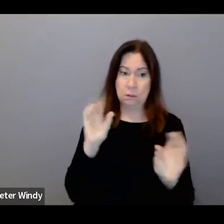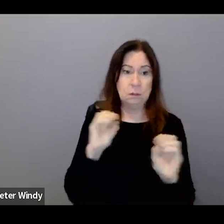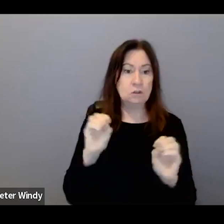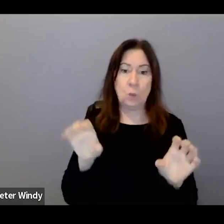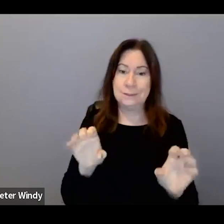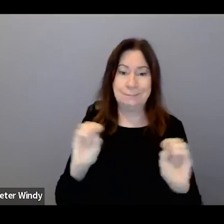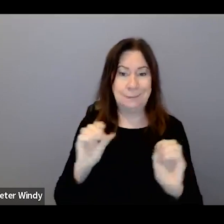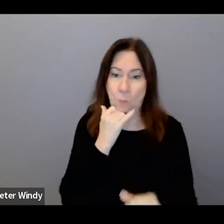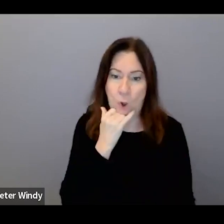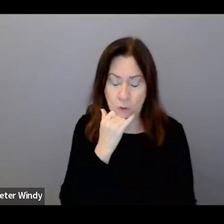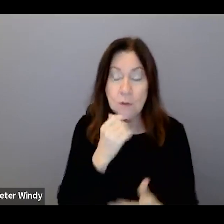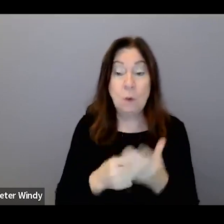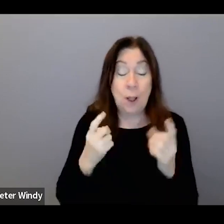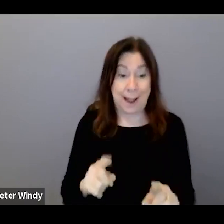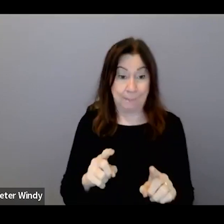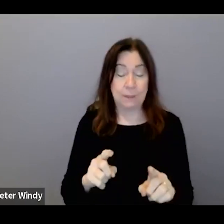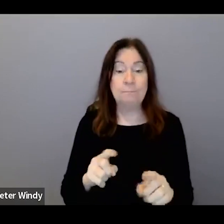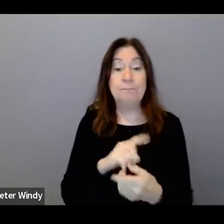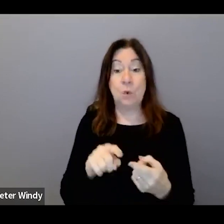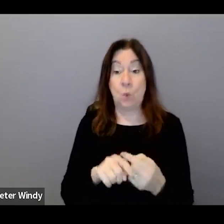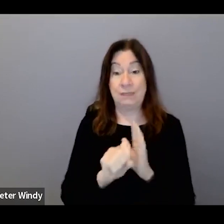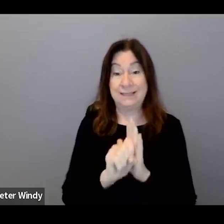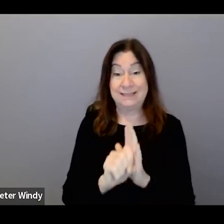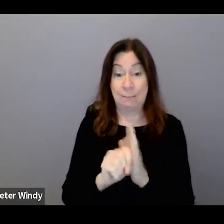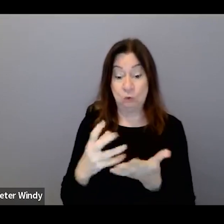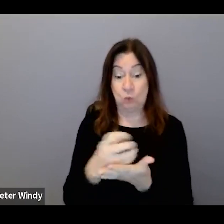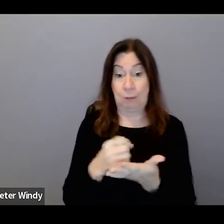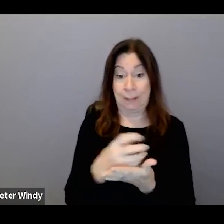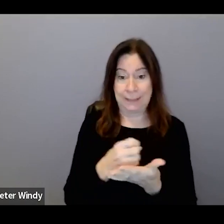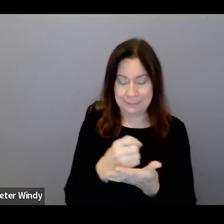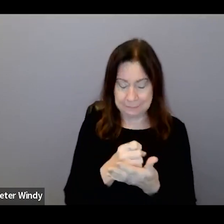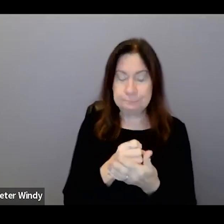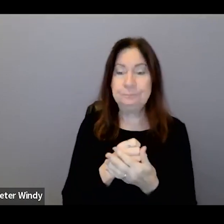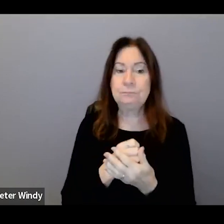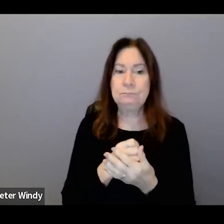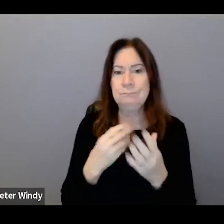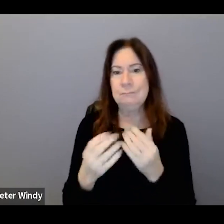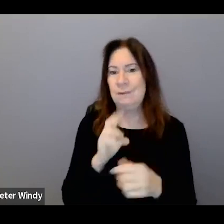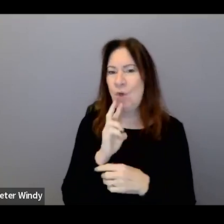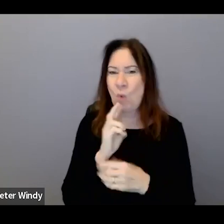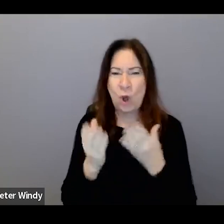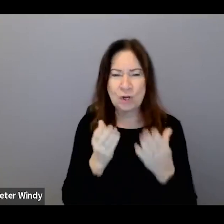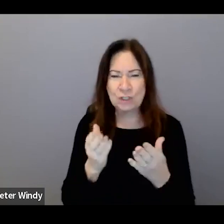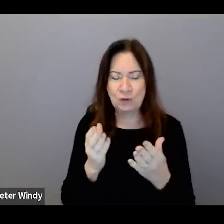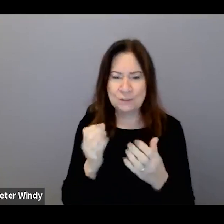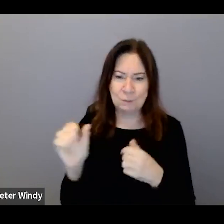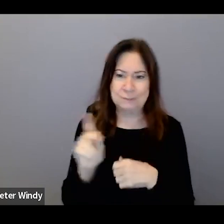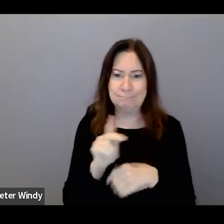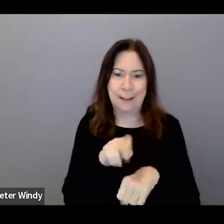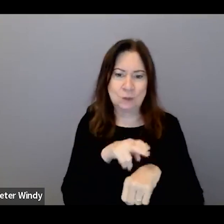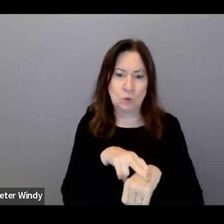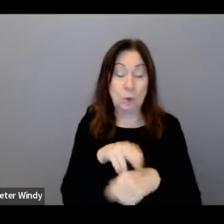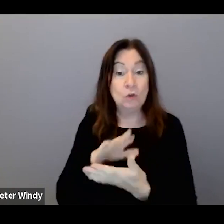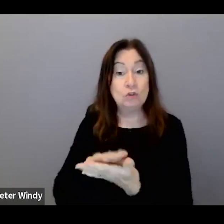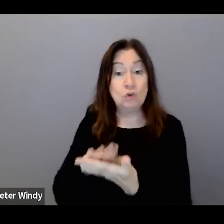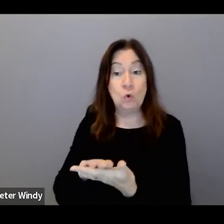anything wrong. What happened here is when these samples were collected, even though water service had returned, school was not